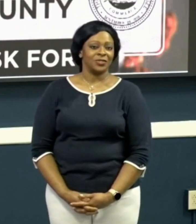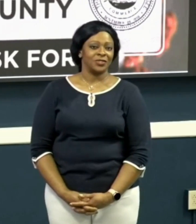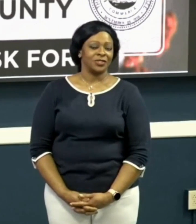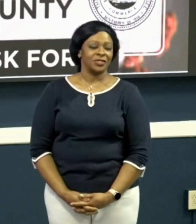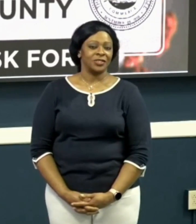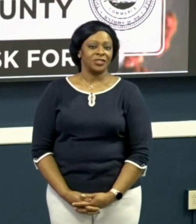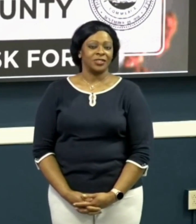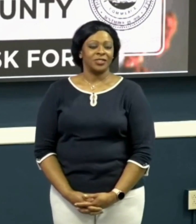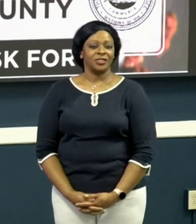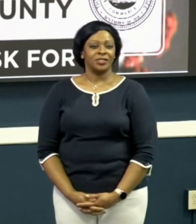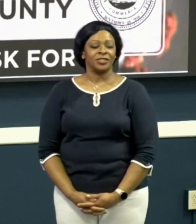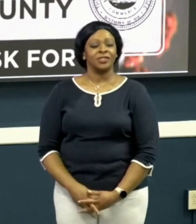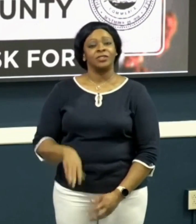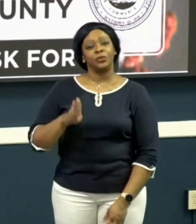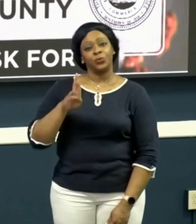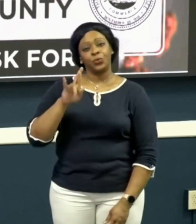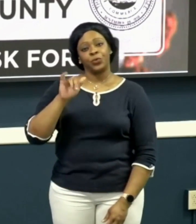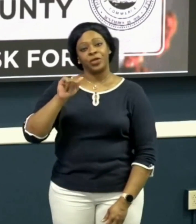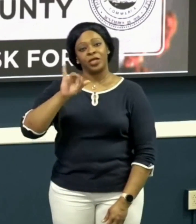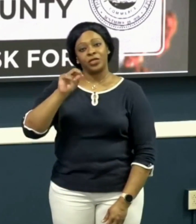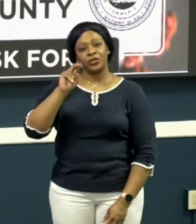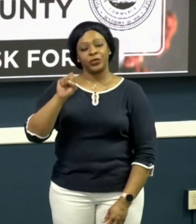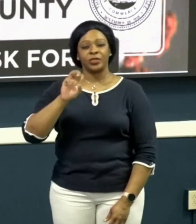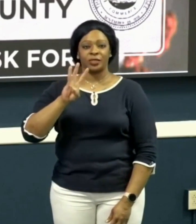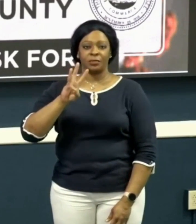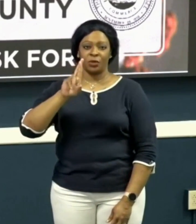All right, Bria Jones, WREG.